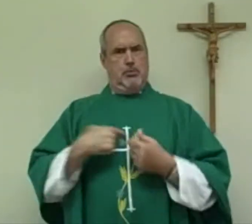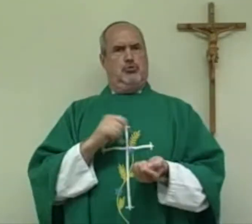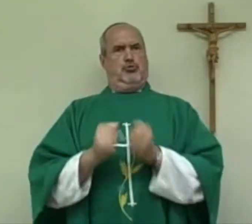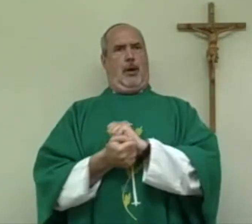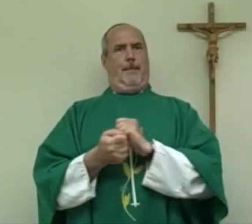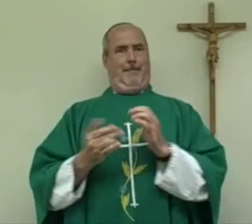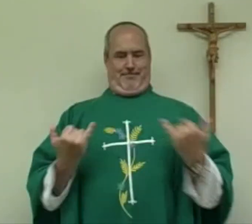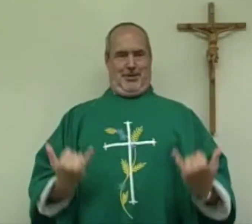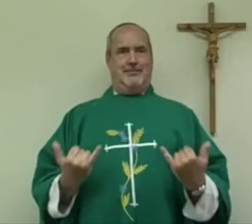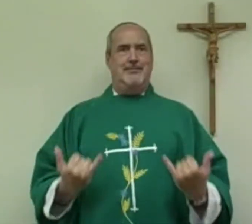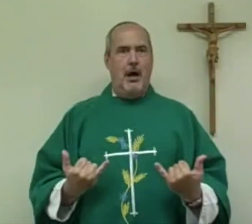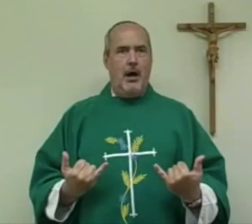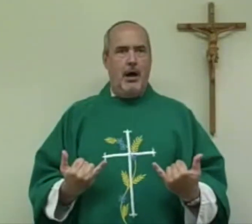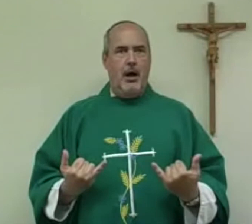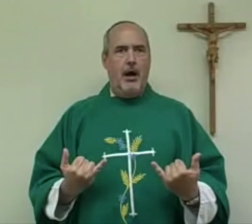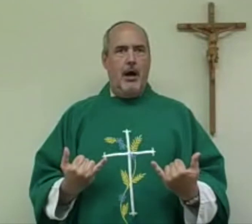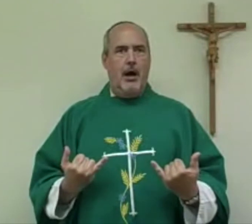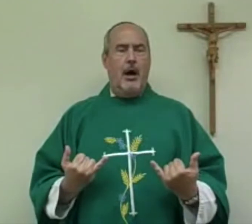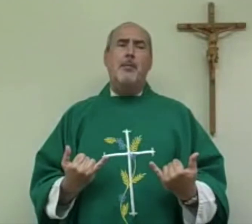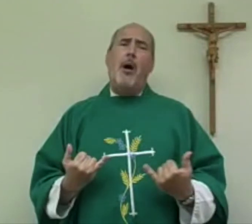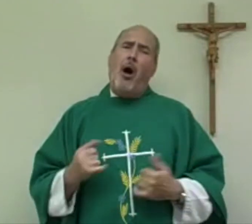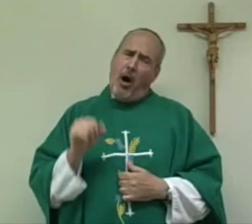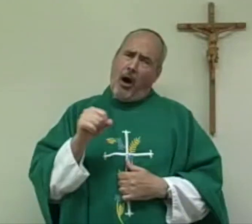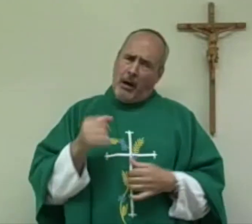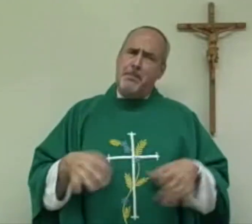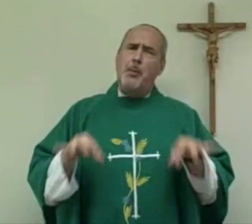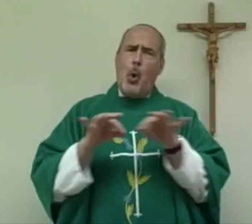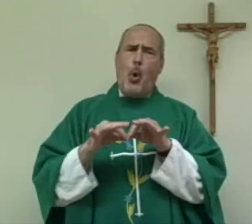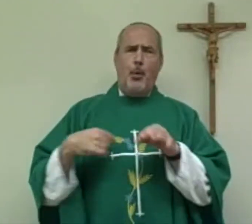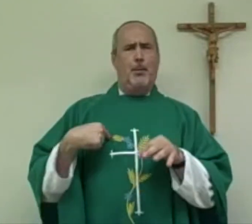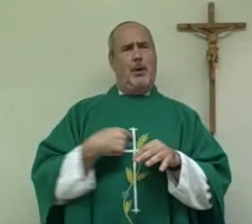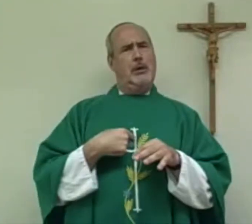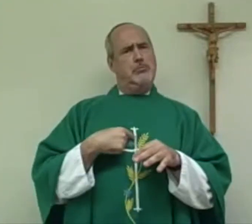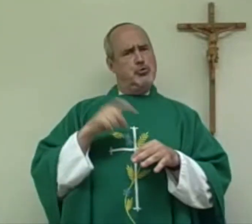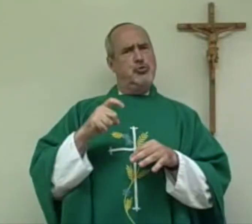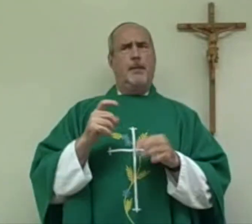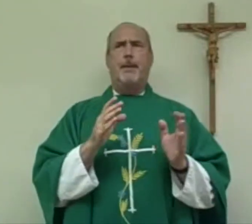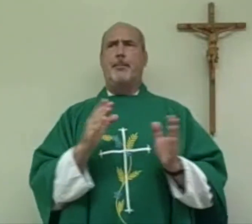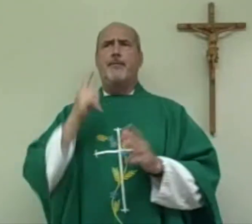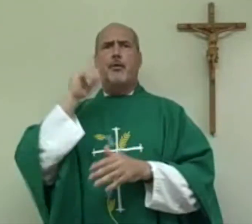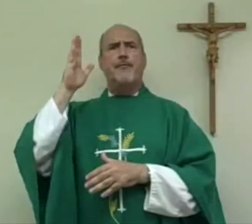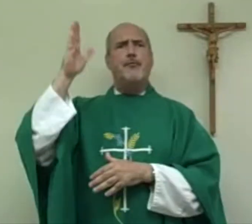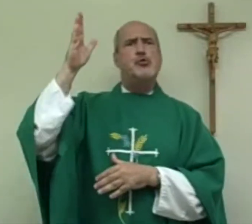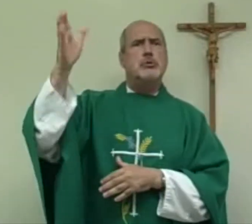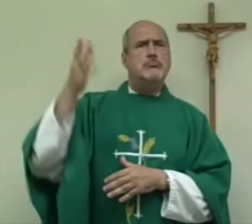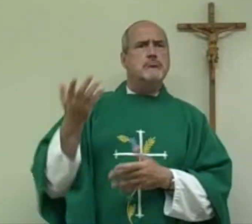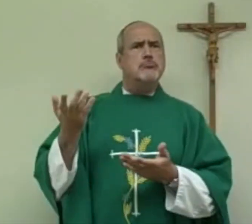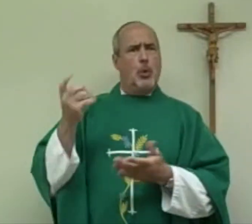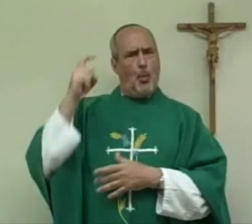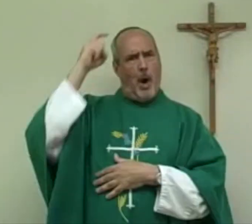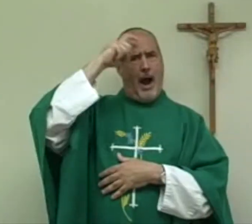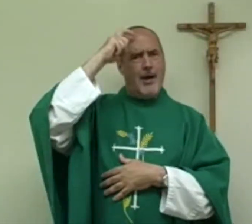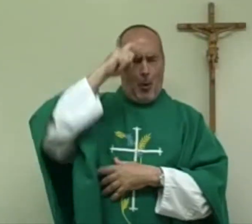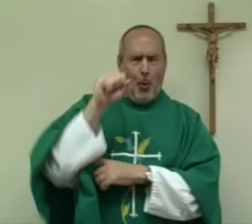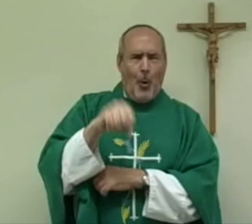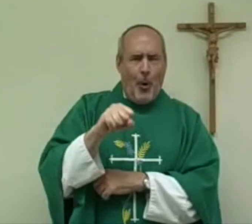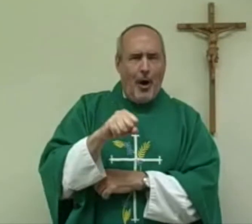important we learn about our mistakes because it helps us change our behavior in the present, but it's also important that we should prepare